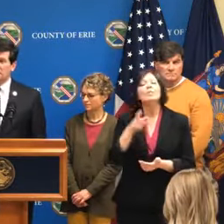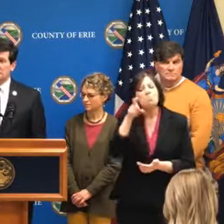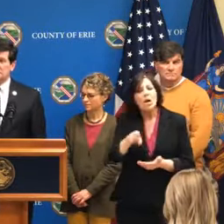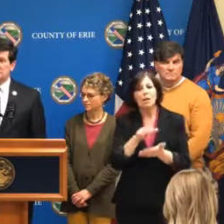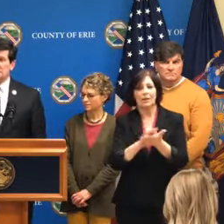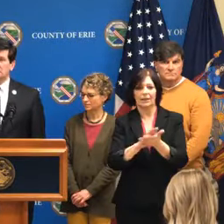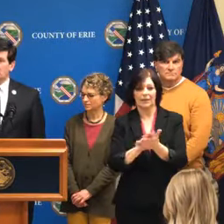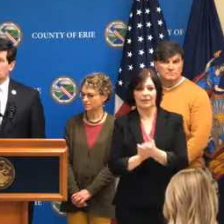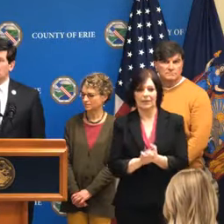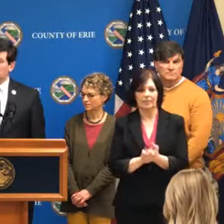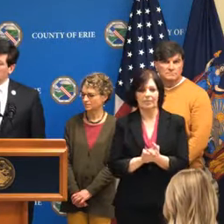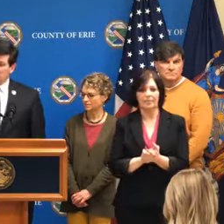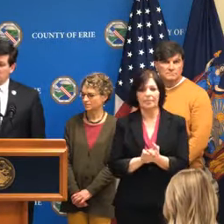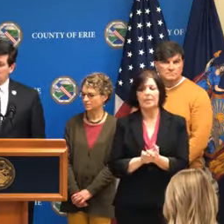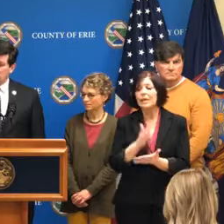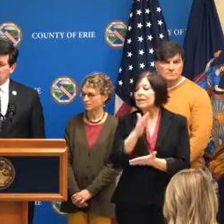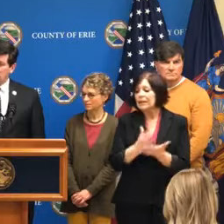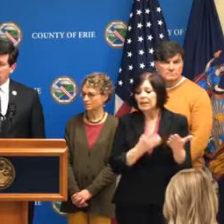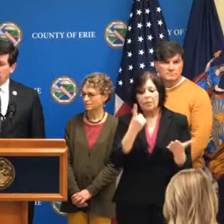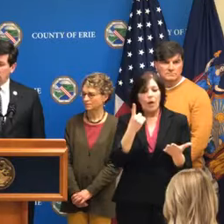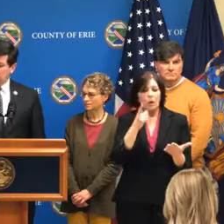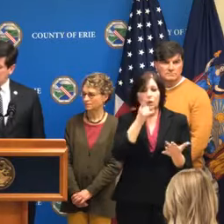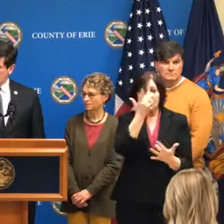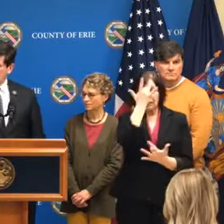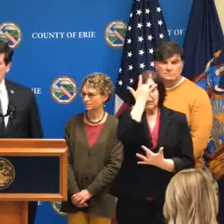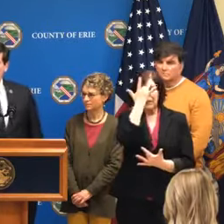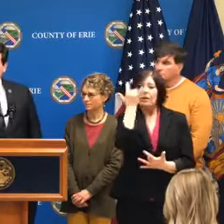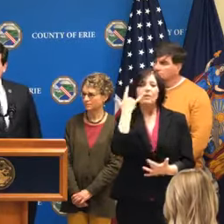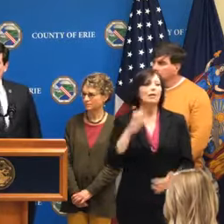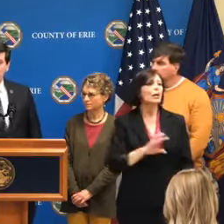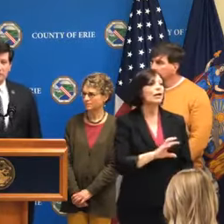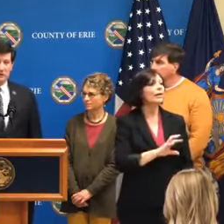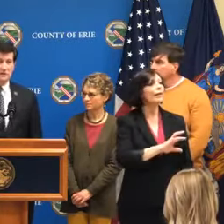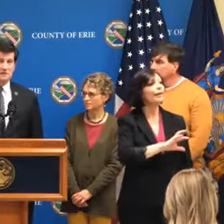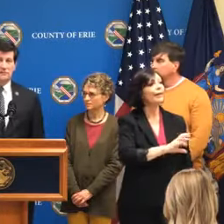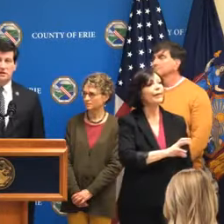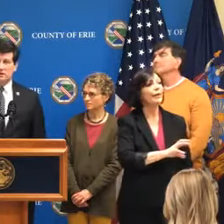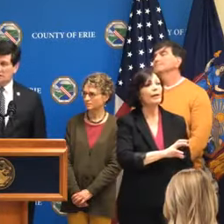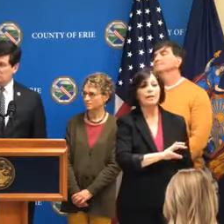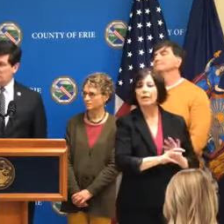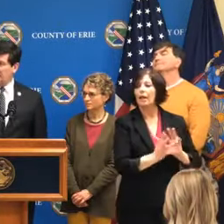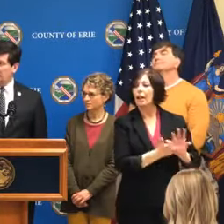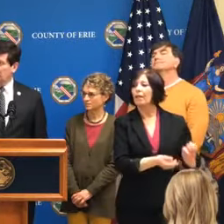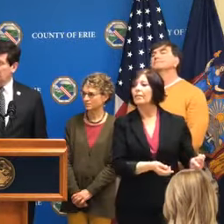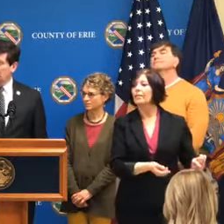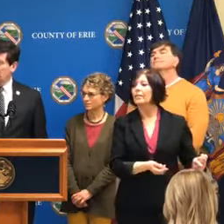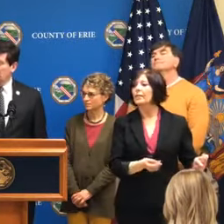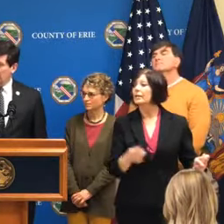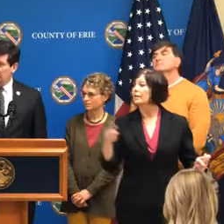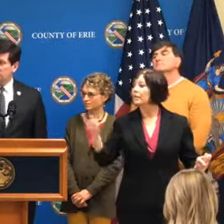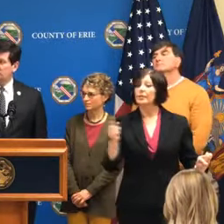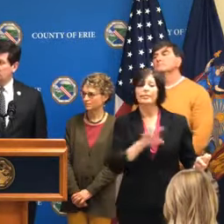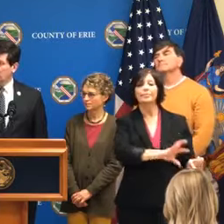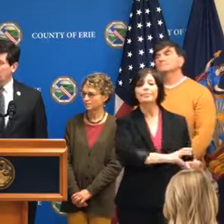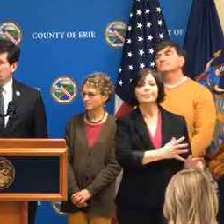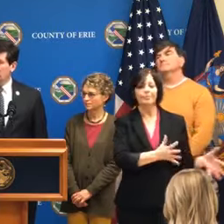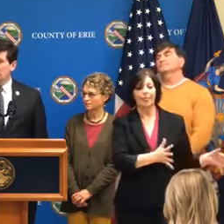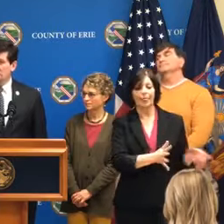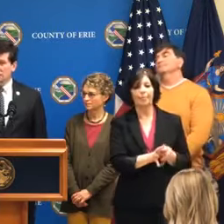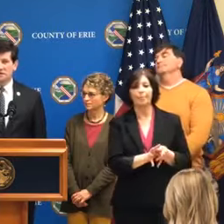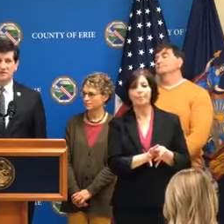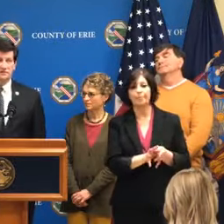clean these. Somebody who is ill could touch a countertop and the virus could be on the countertop, and the next person could come